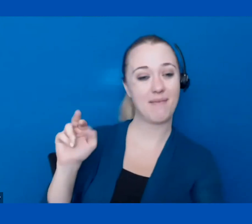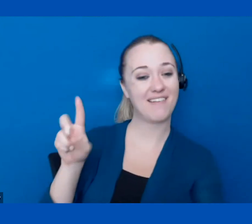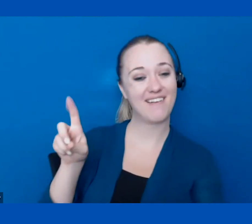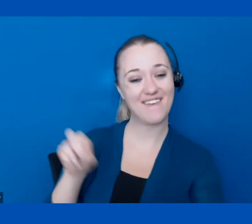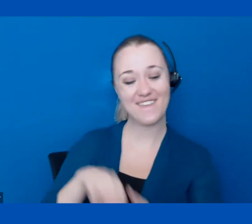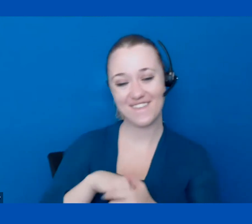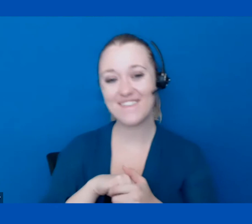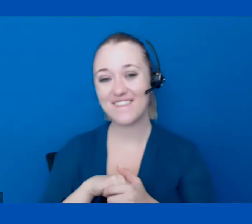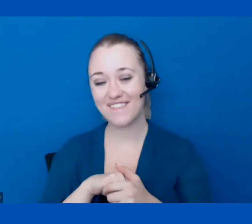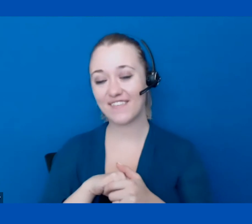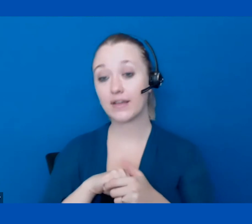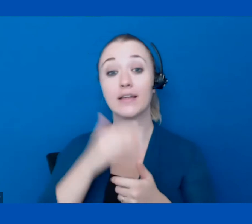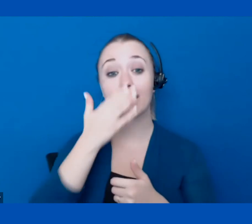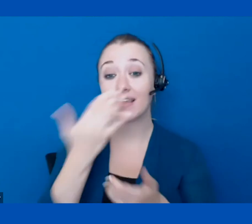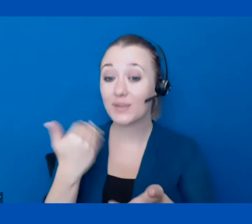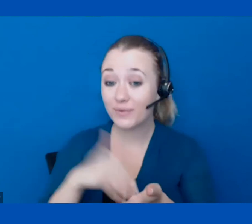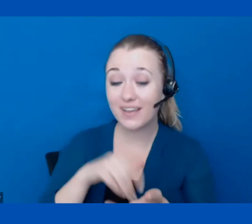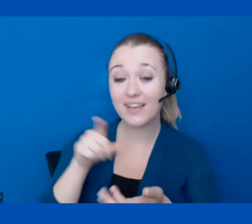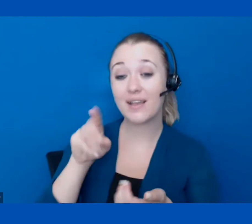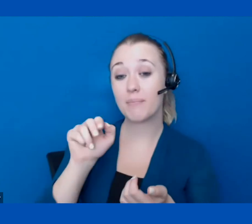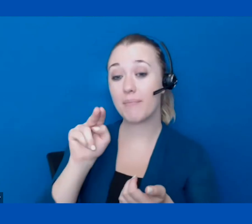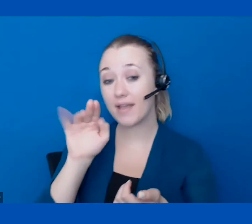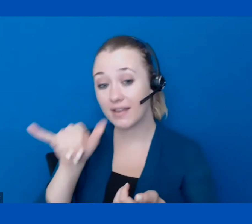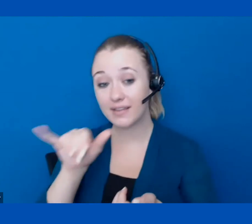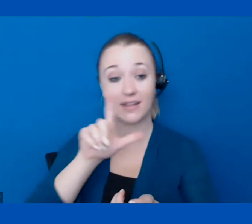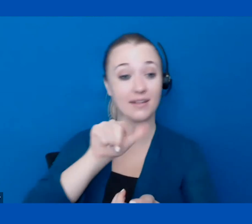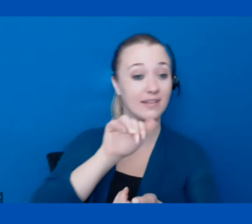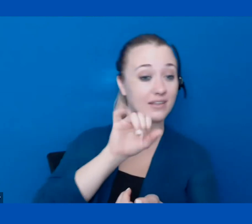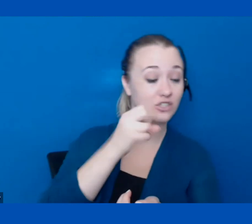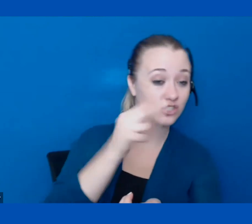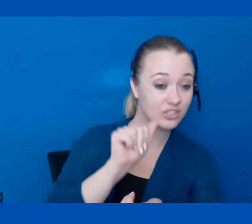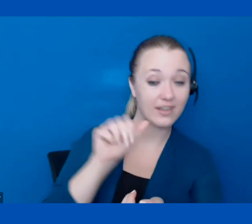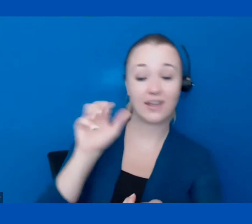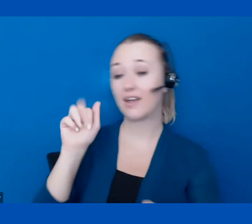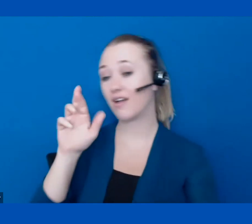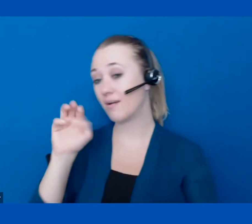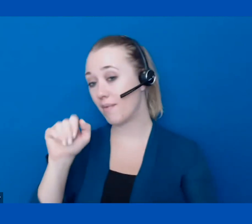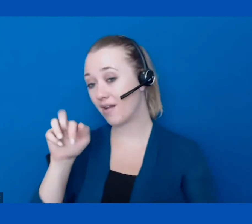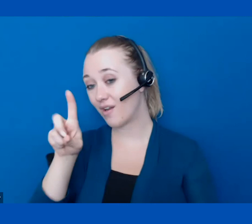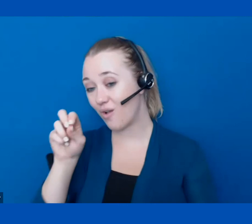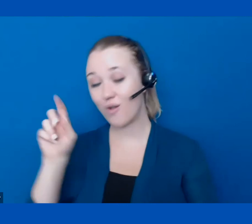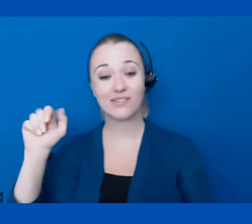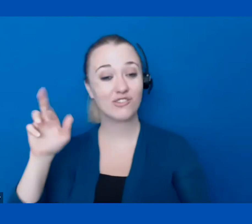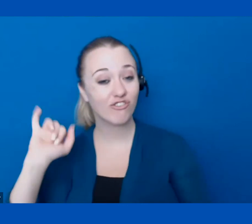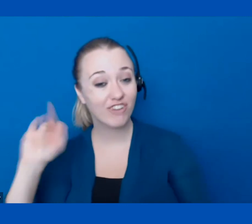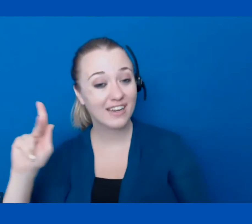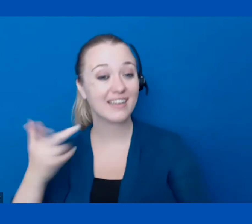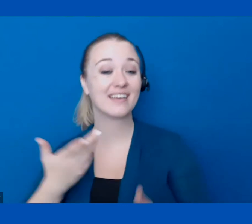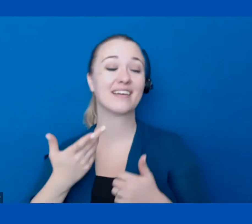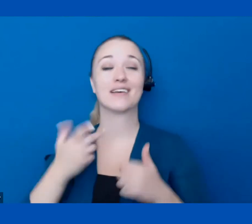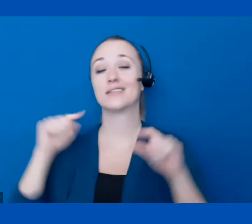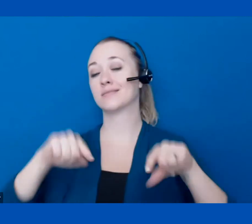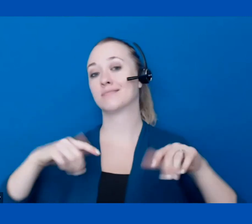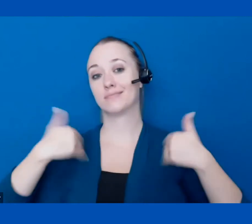Thank you. Yes, thank you to Manny, to Elisha, to Armando, and Tariq. This was amazing. And given